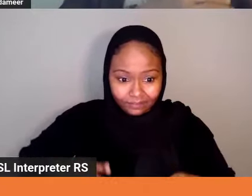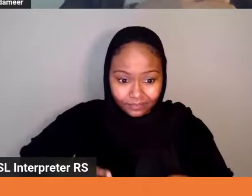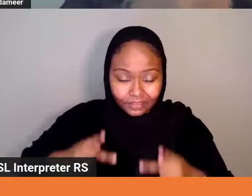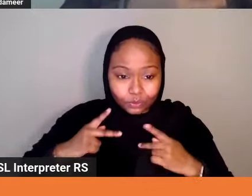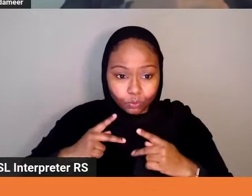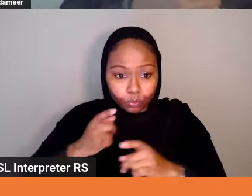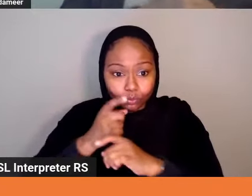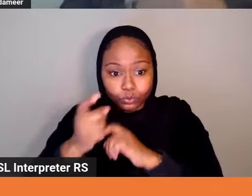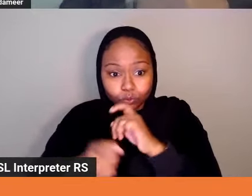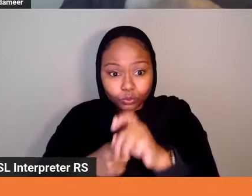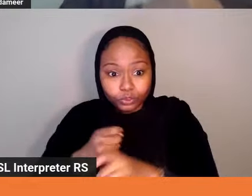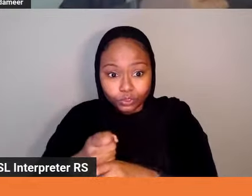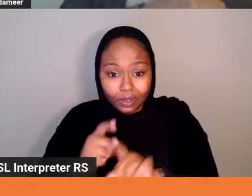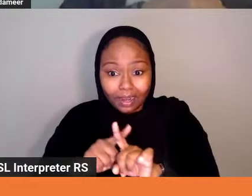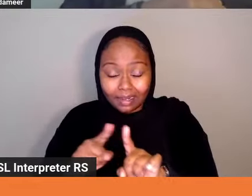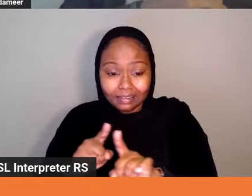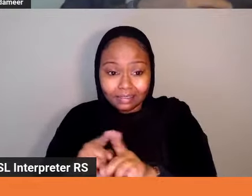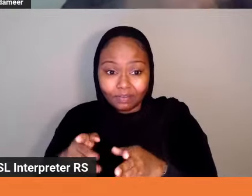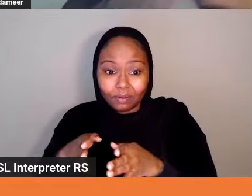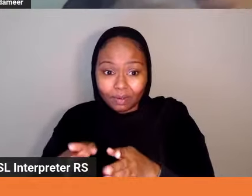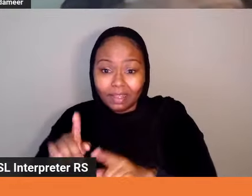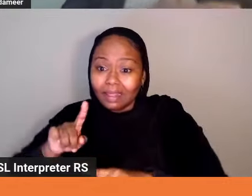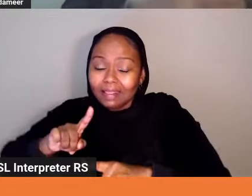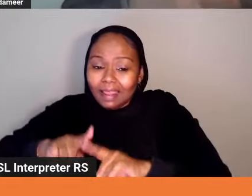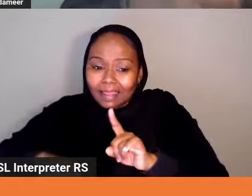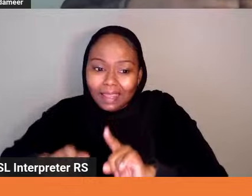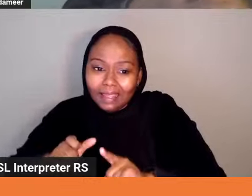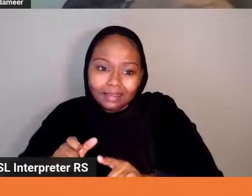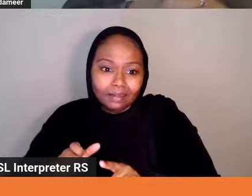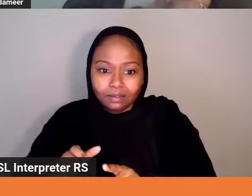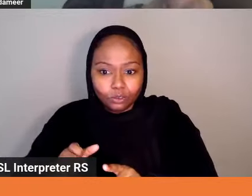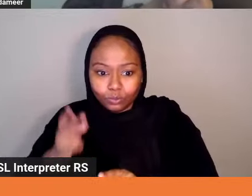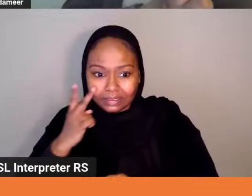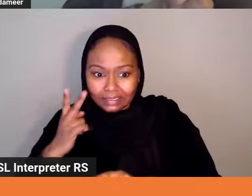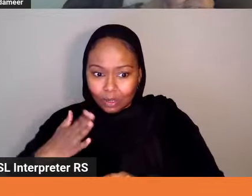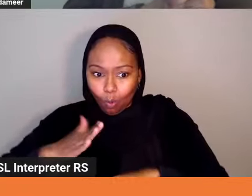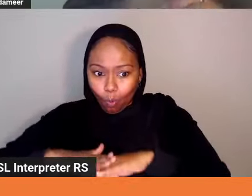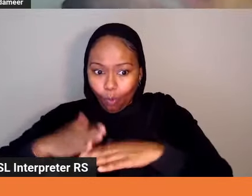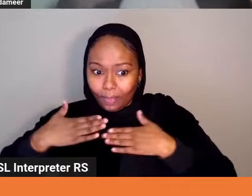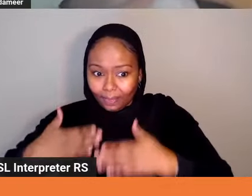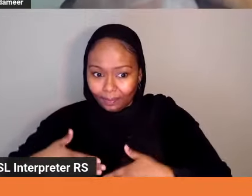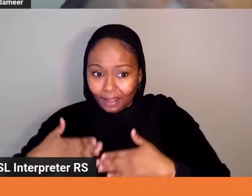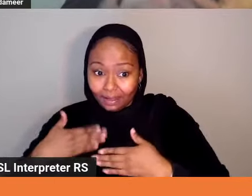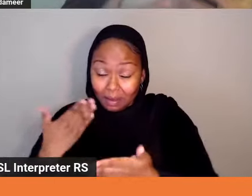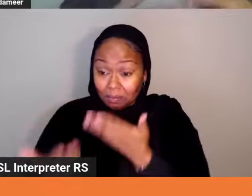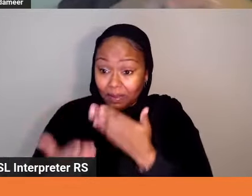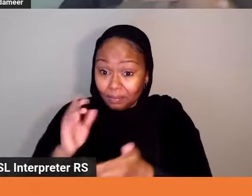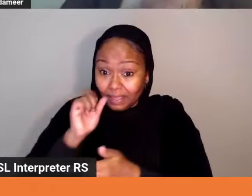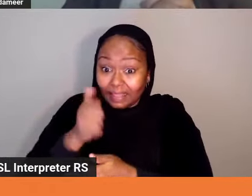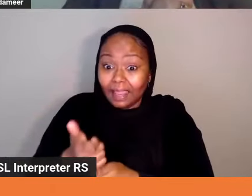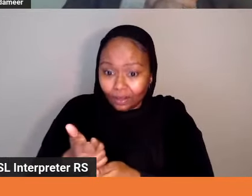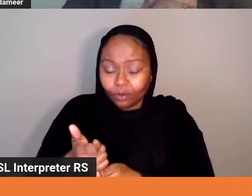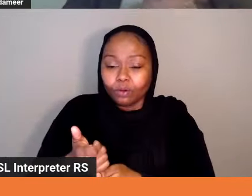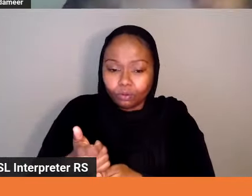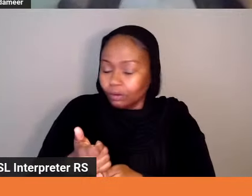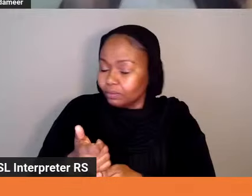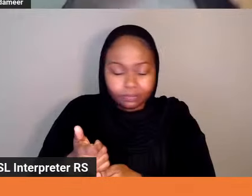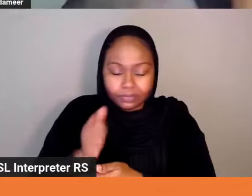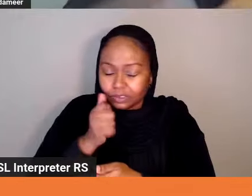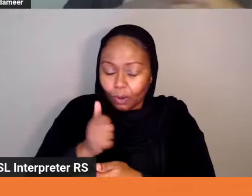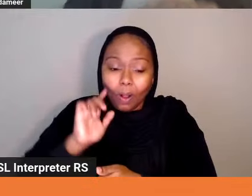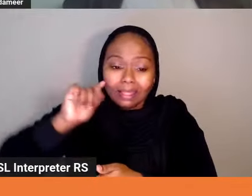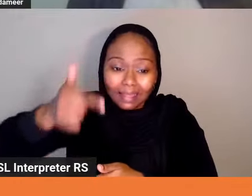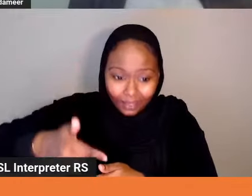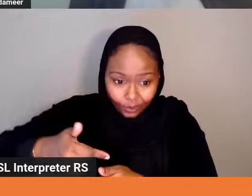methods that cannot leave marks on the body. Maybe later we can discuss more on the